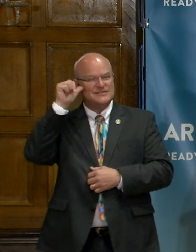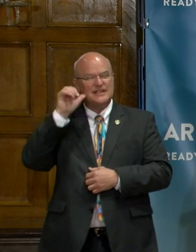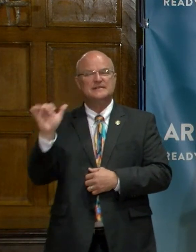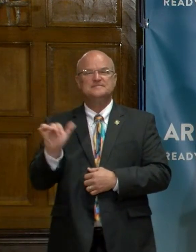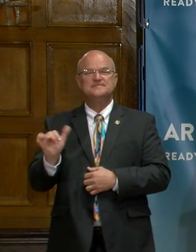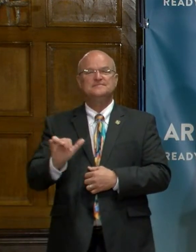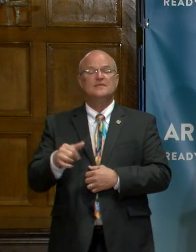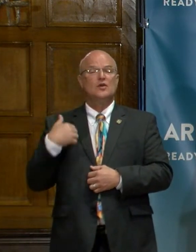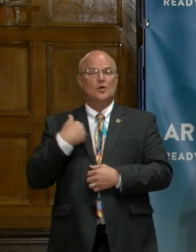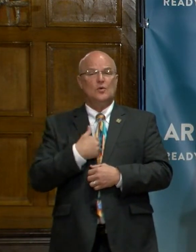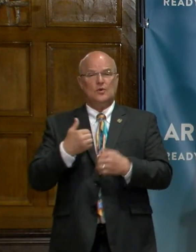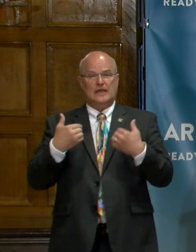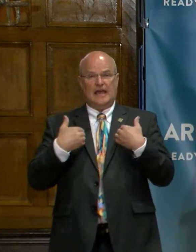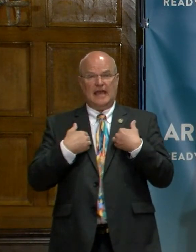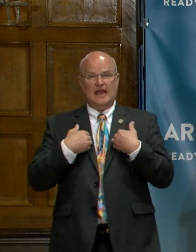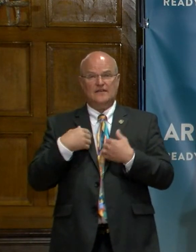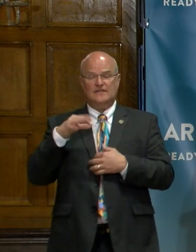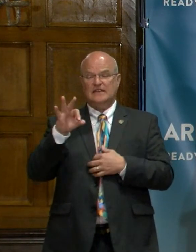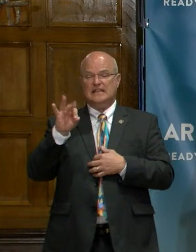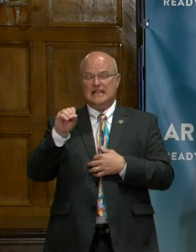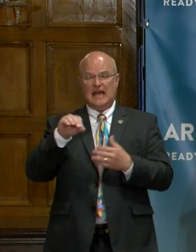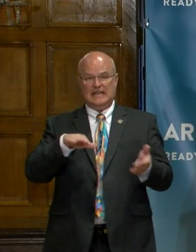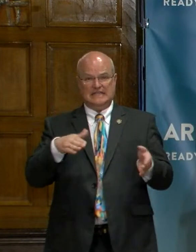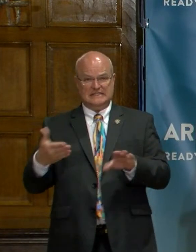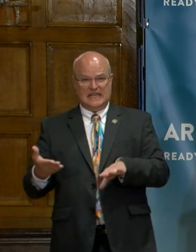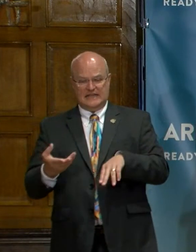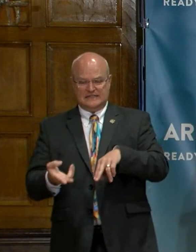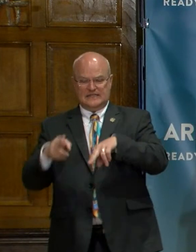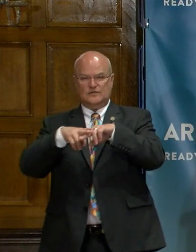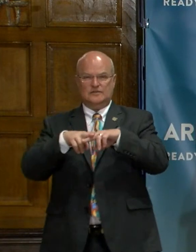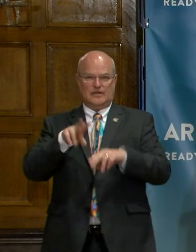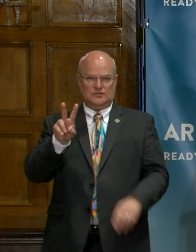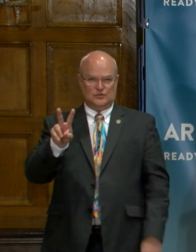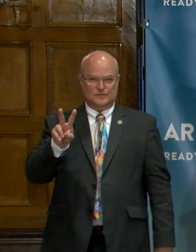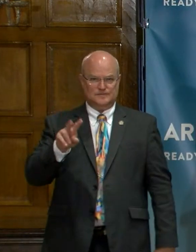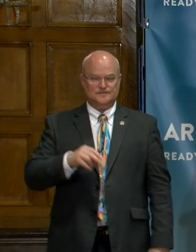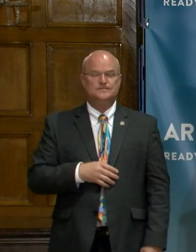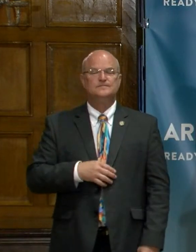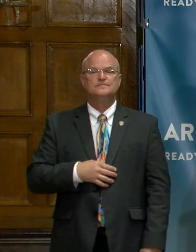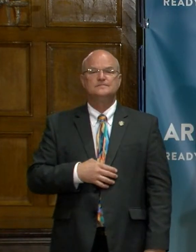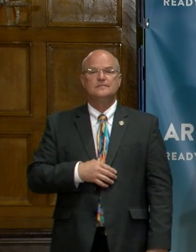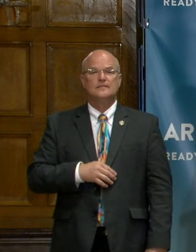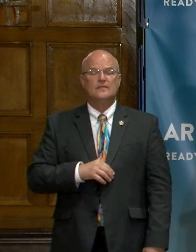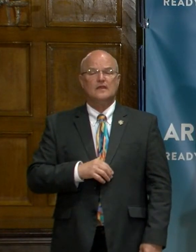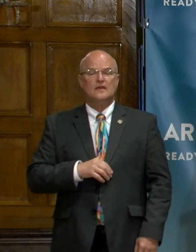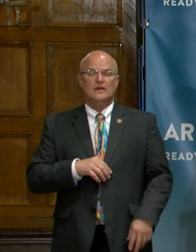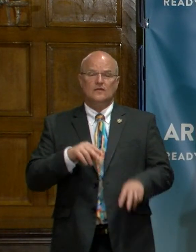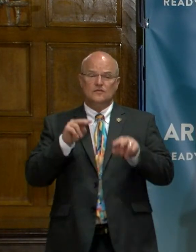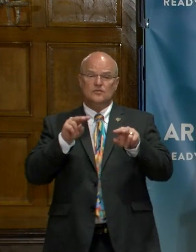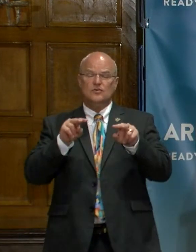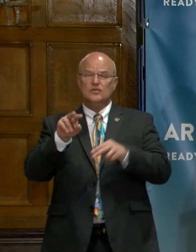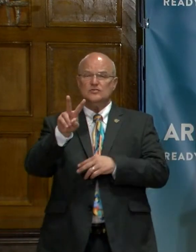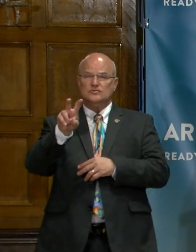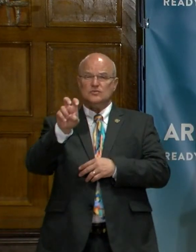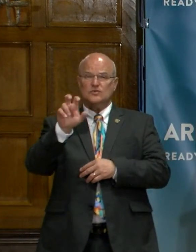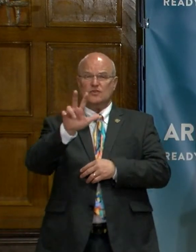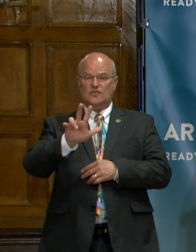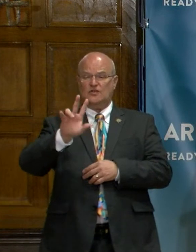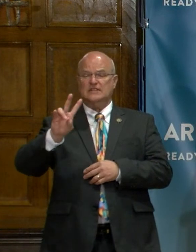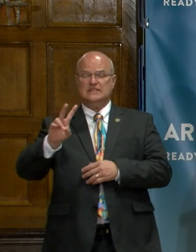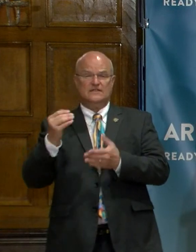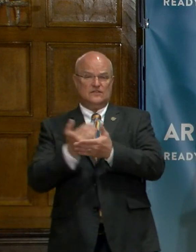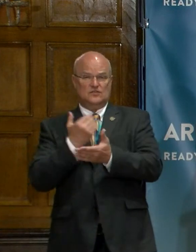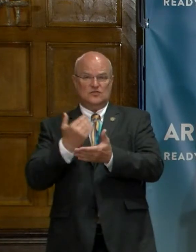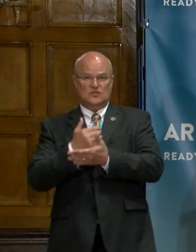yesterday, and we have 90 deaths, which is up 2. If you look at the 237